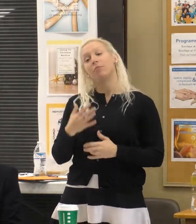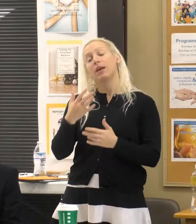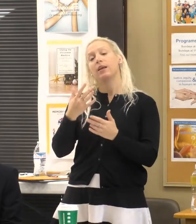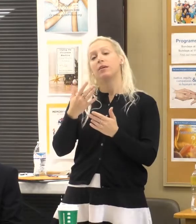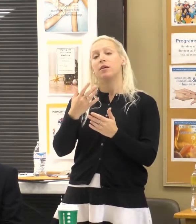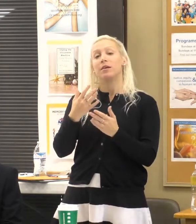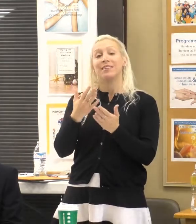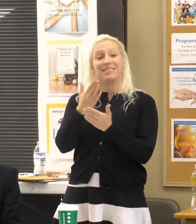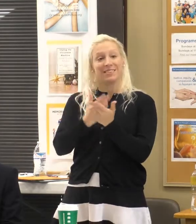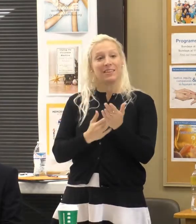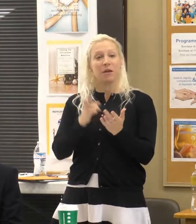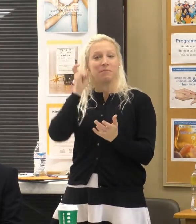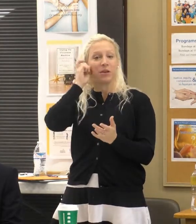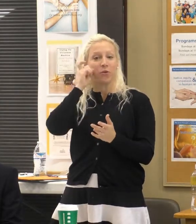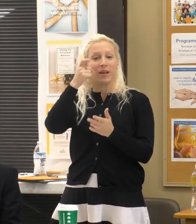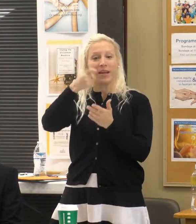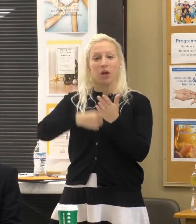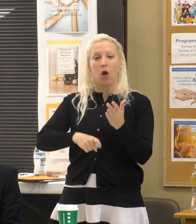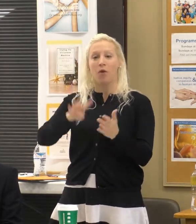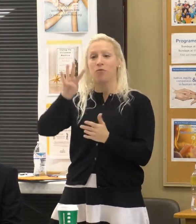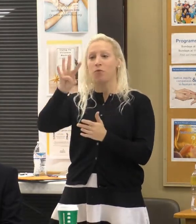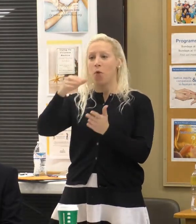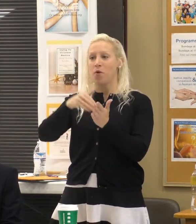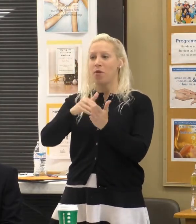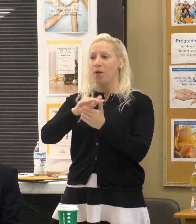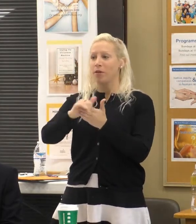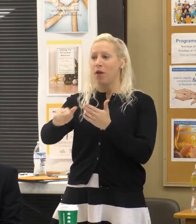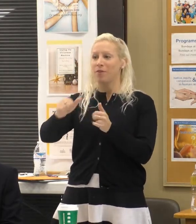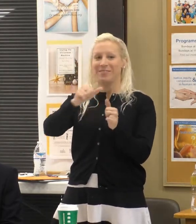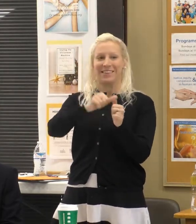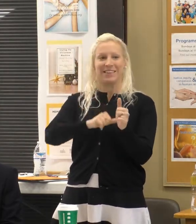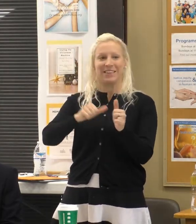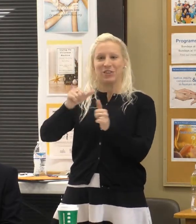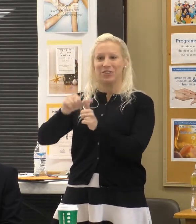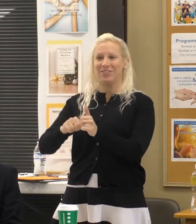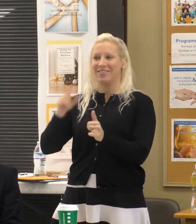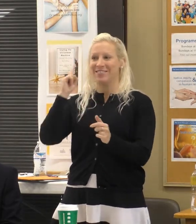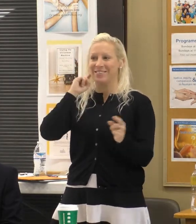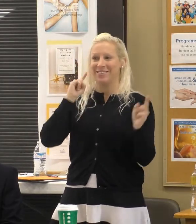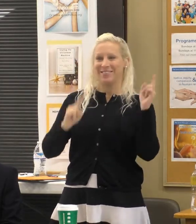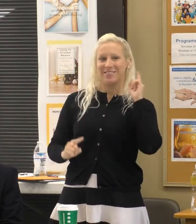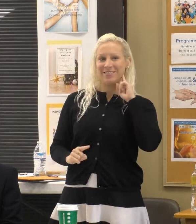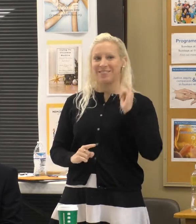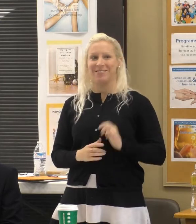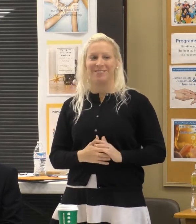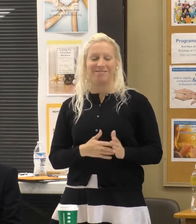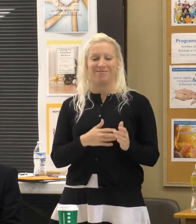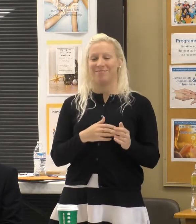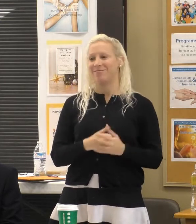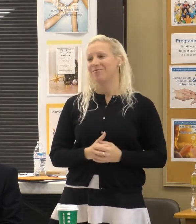them. It's up to them to pay for those. Some hearing aids cost anywhere from